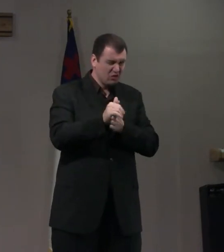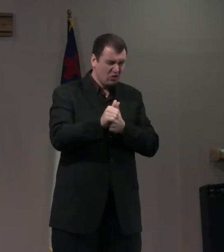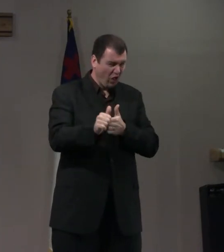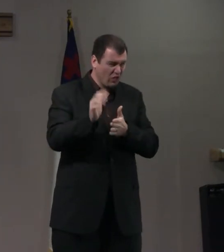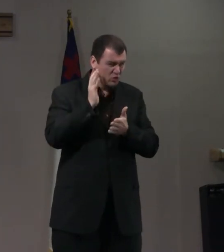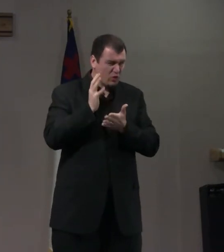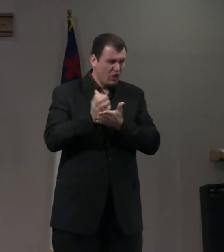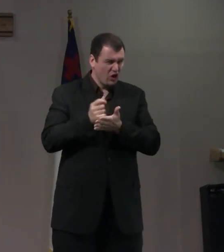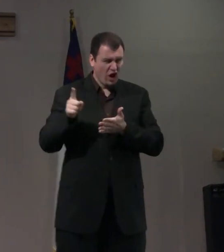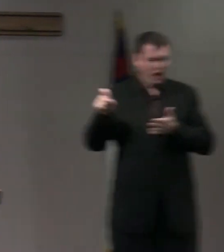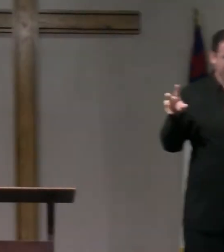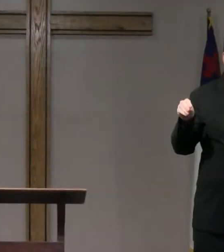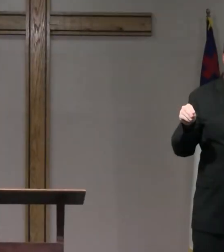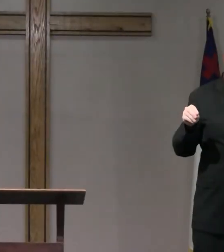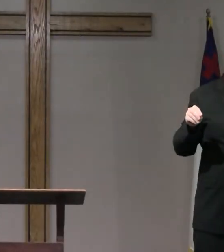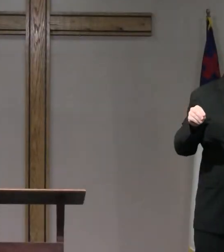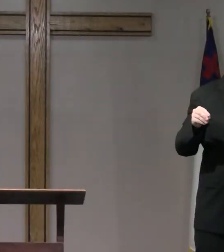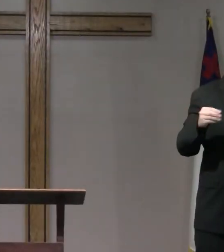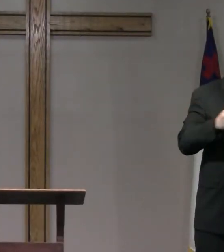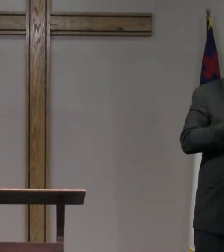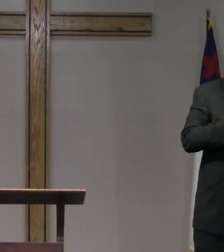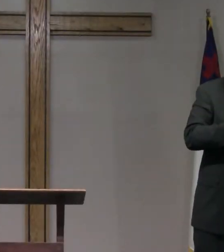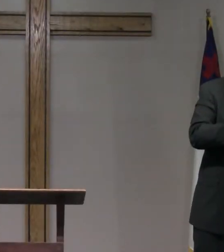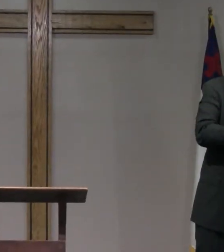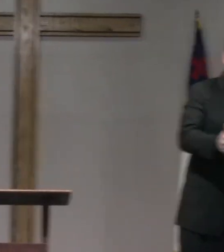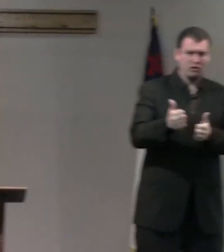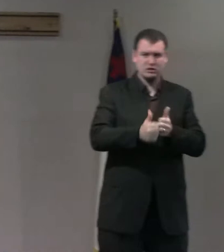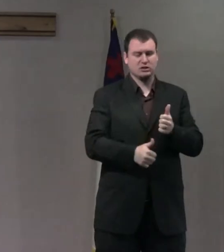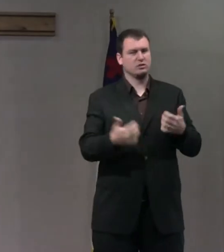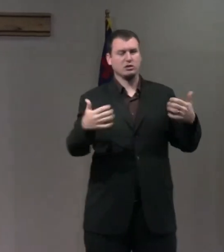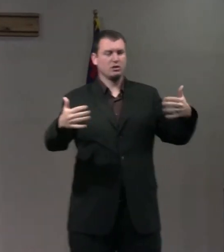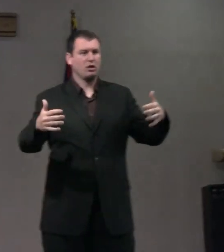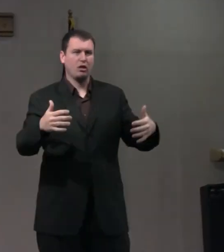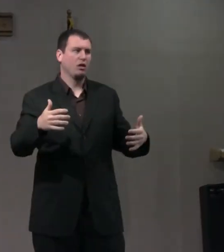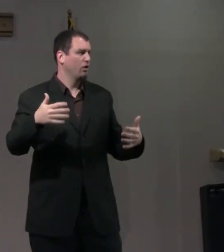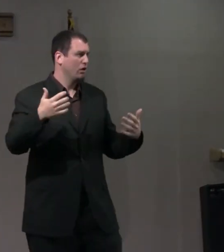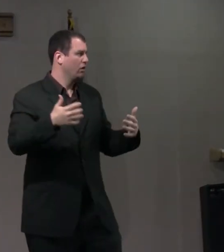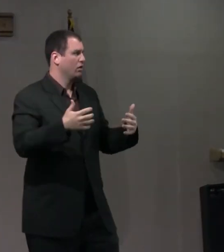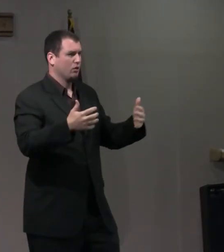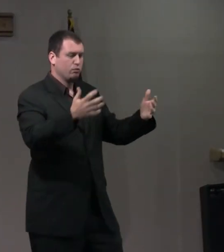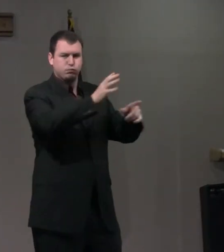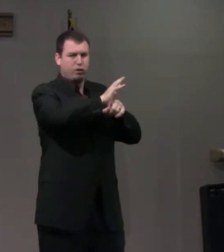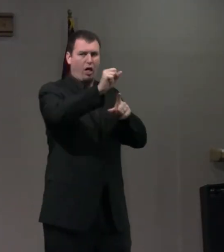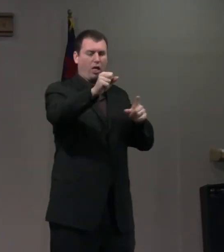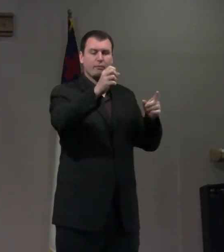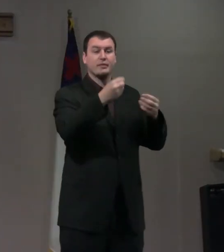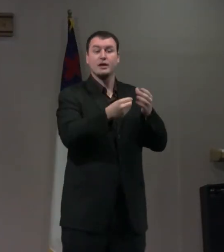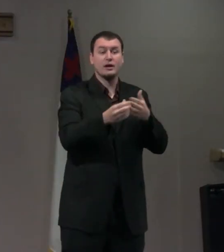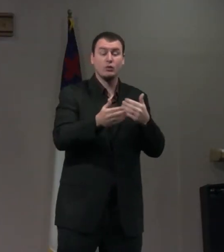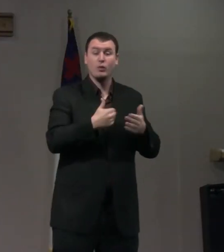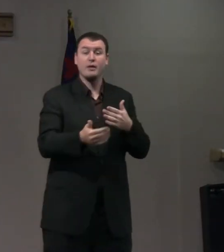I think they're getting 30 million each or something. Anyway, it's unbelievable,